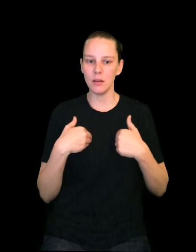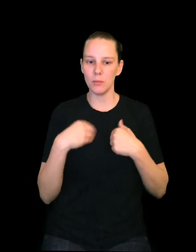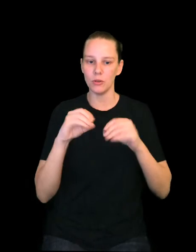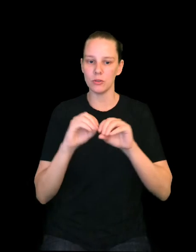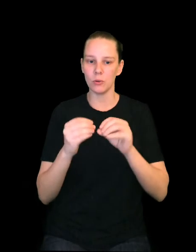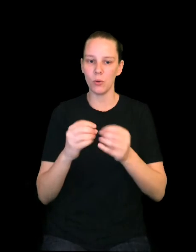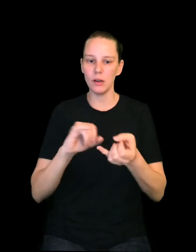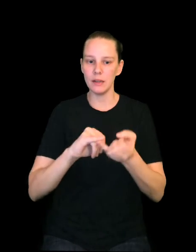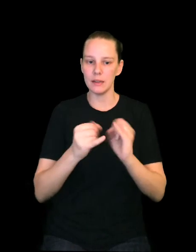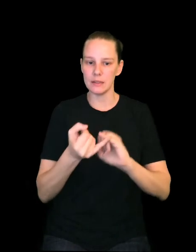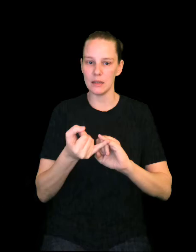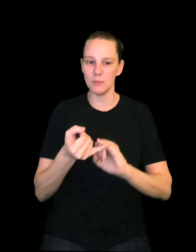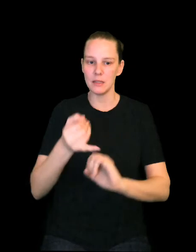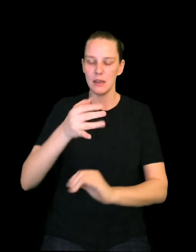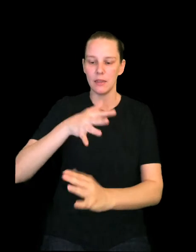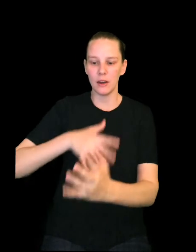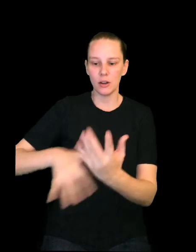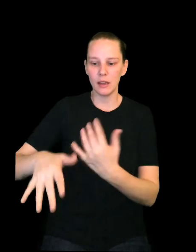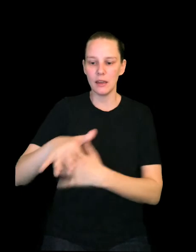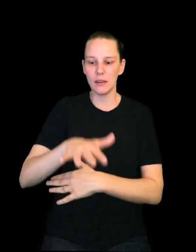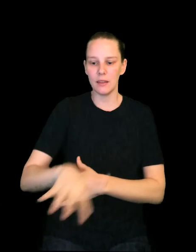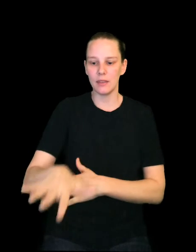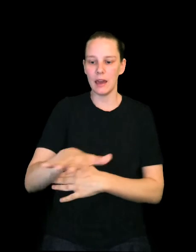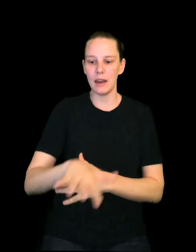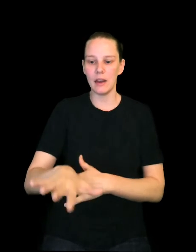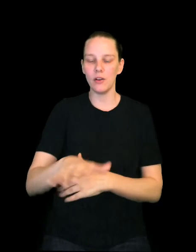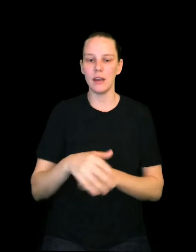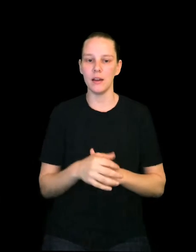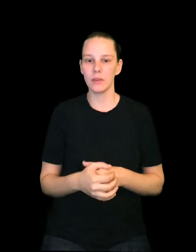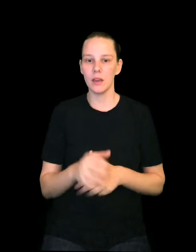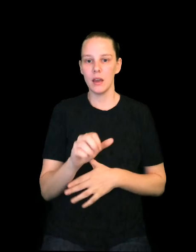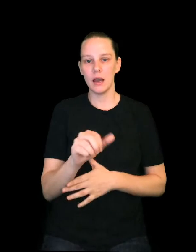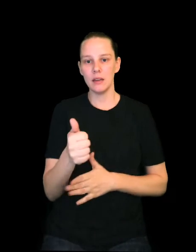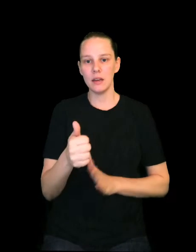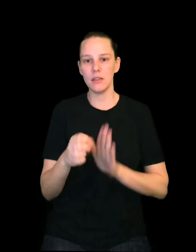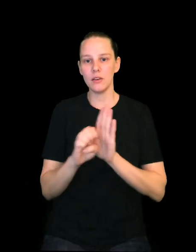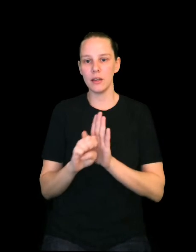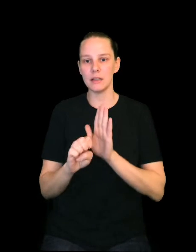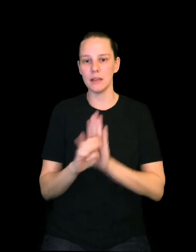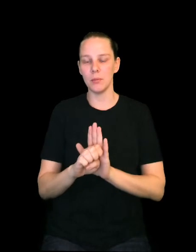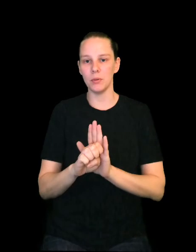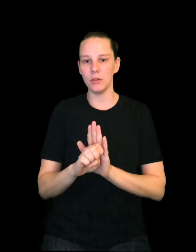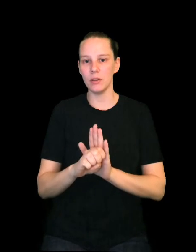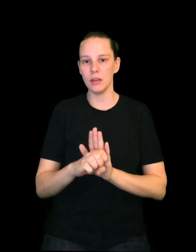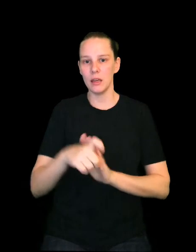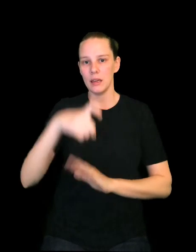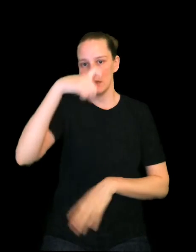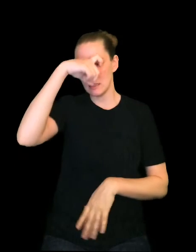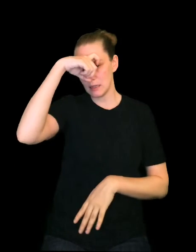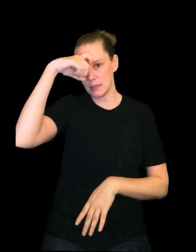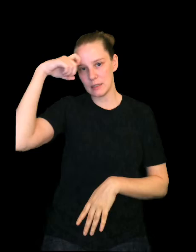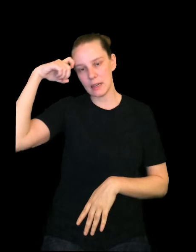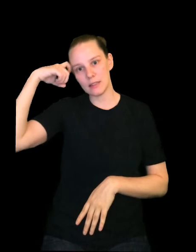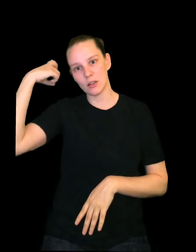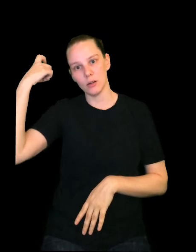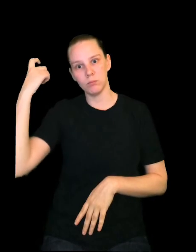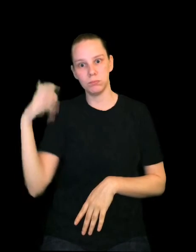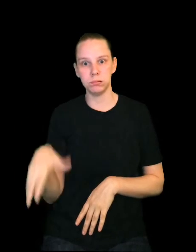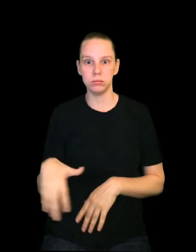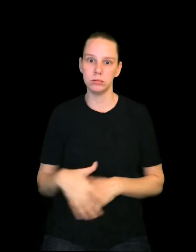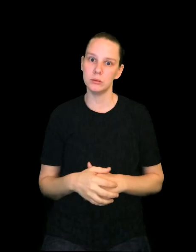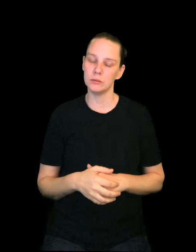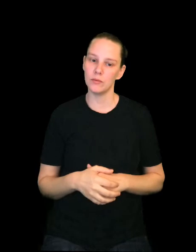the animals or organisms that are in that area. Another example is the